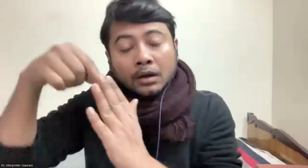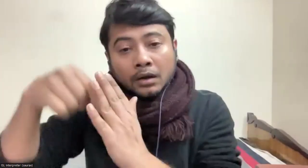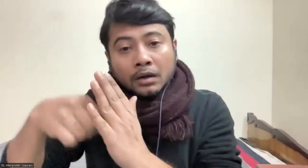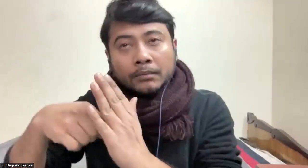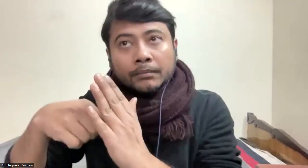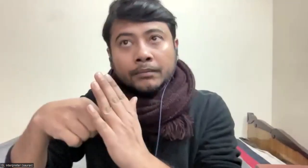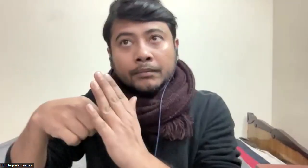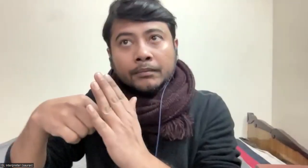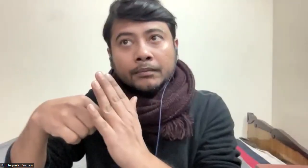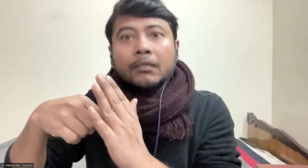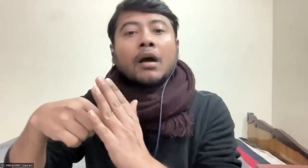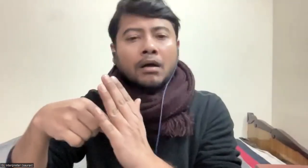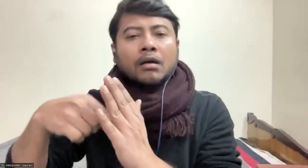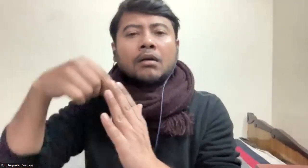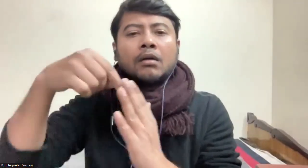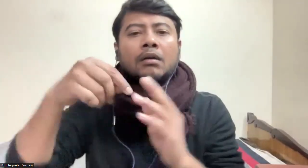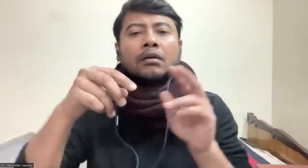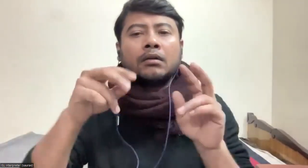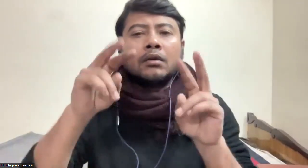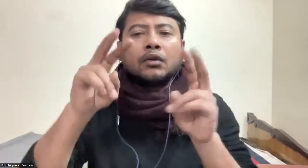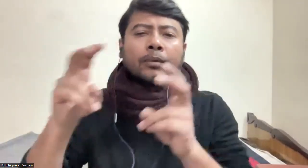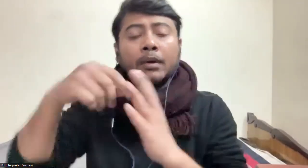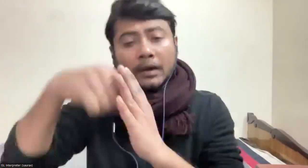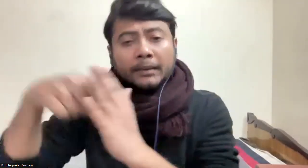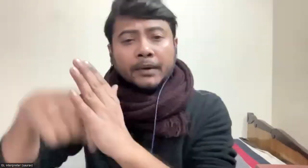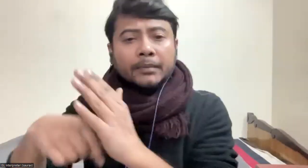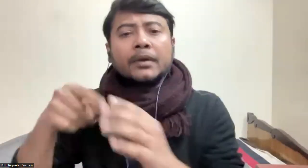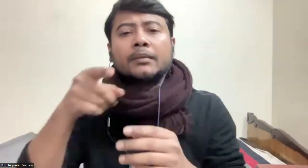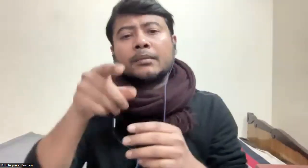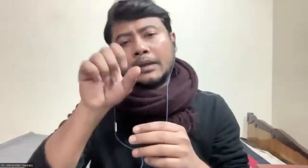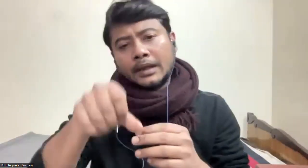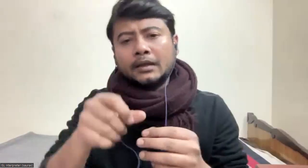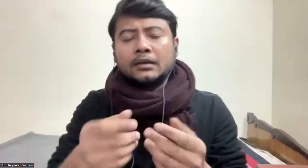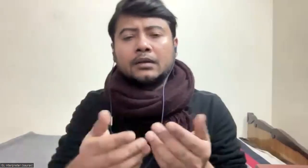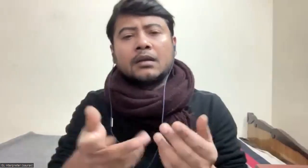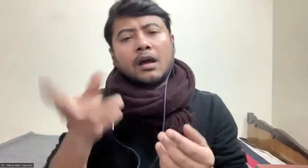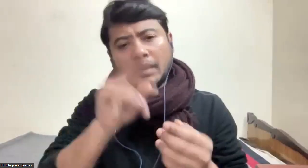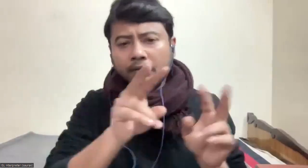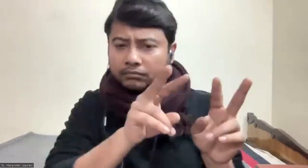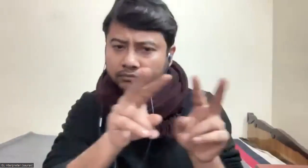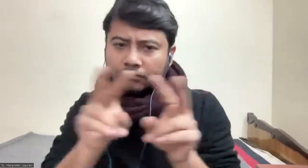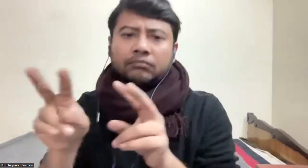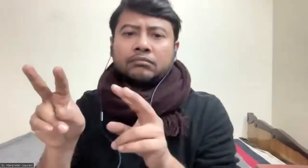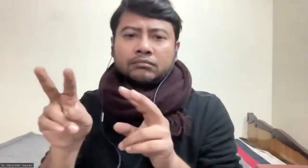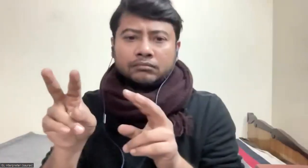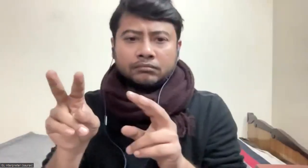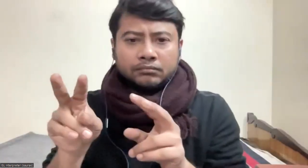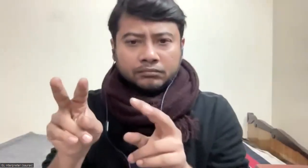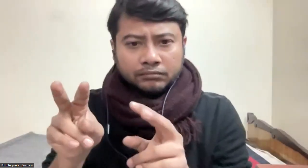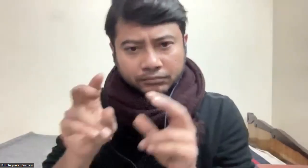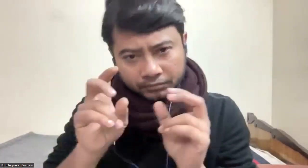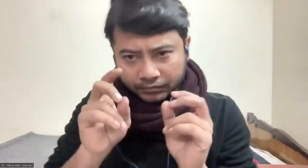I will just quickly see the headings. So the first one was, we should never curse or